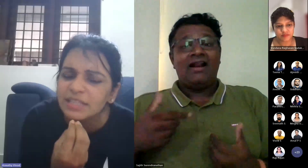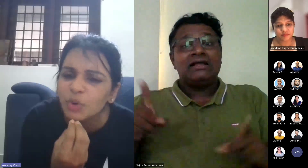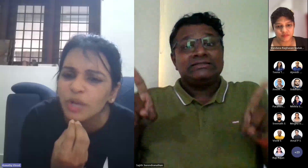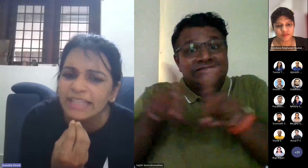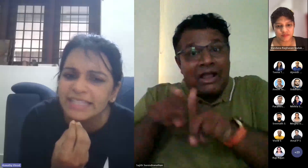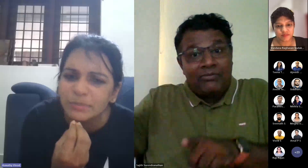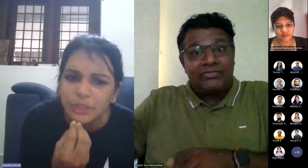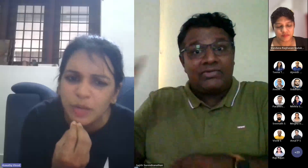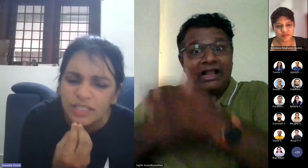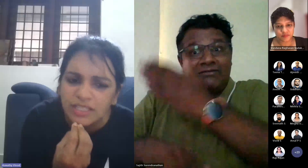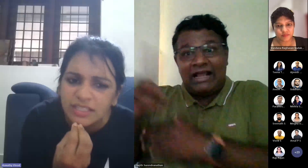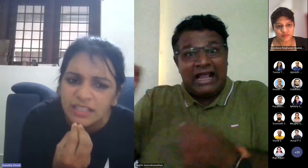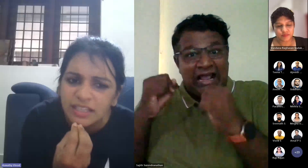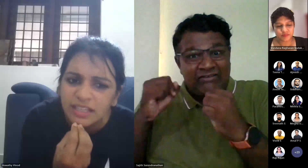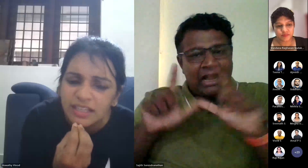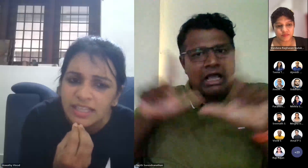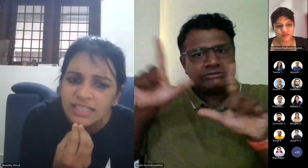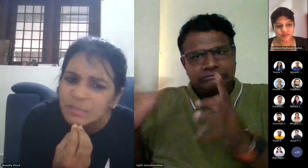easy. It's more accessible to us.